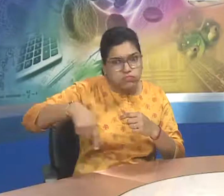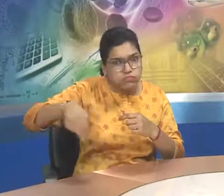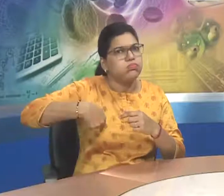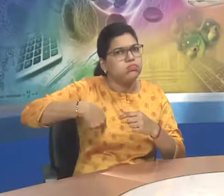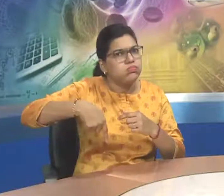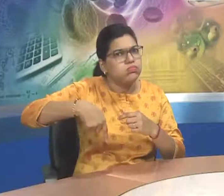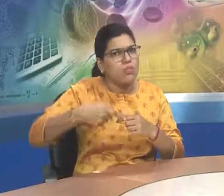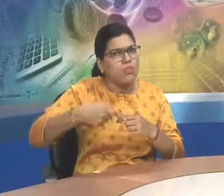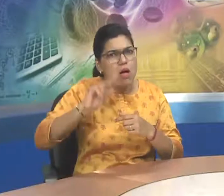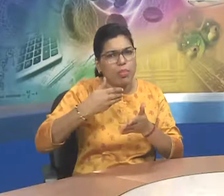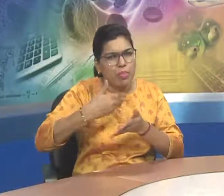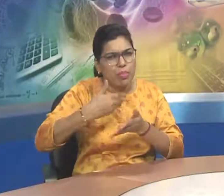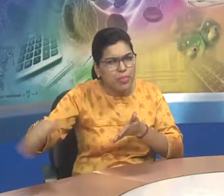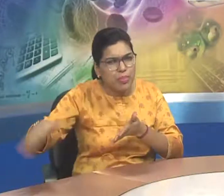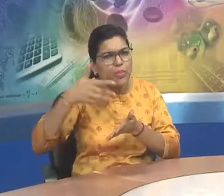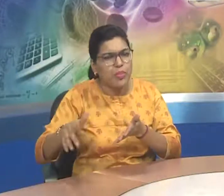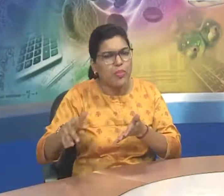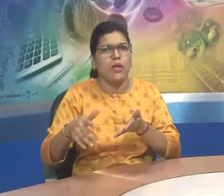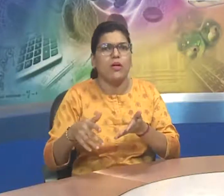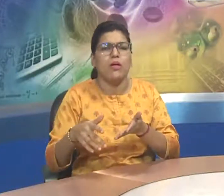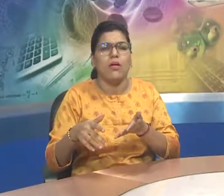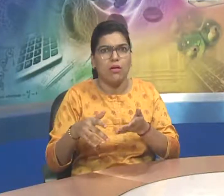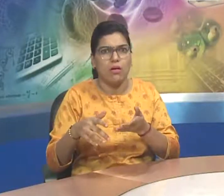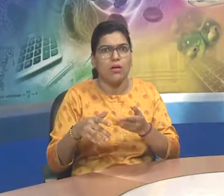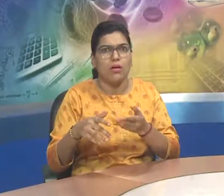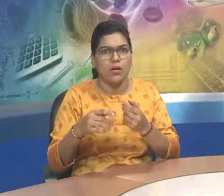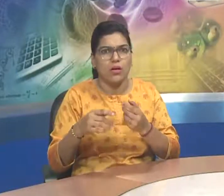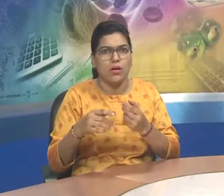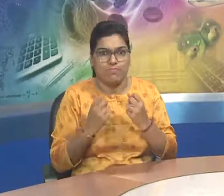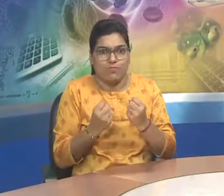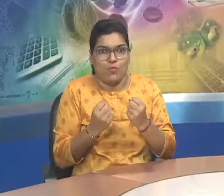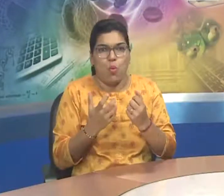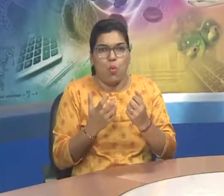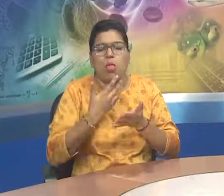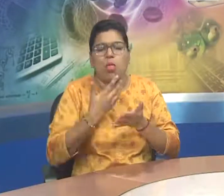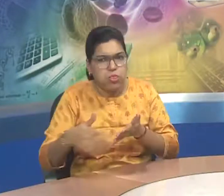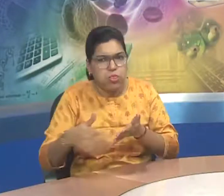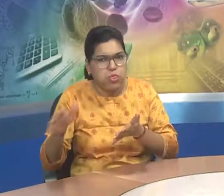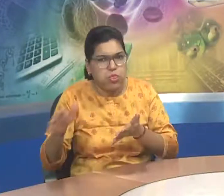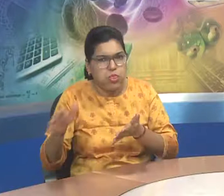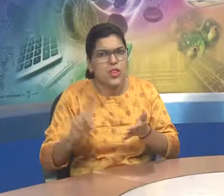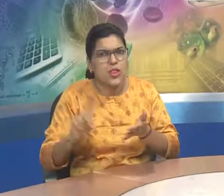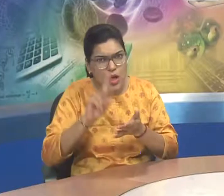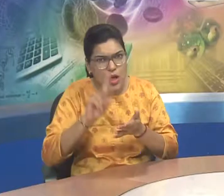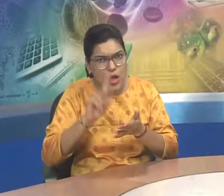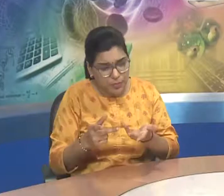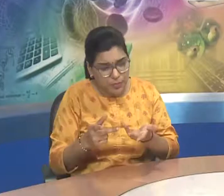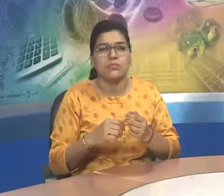We may feel swelling on different parts of